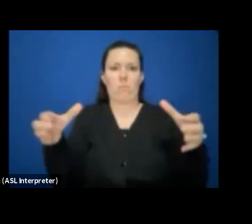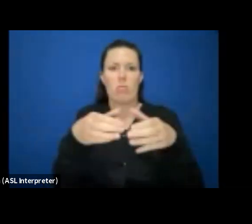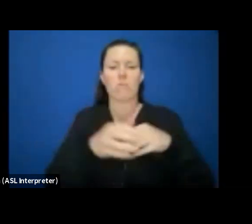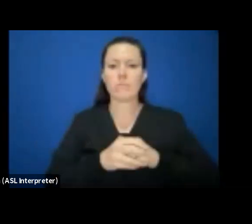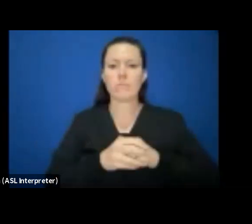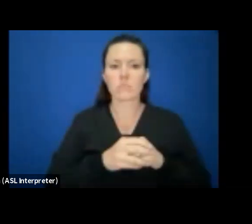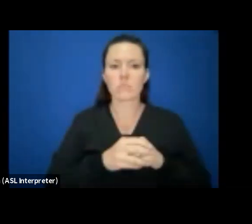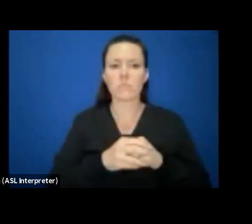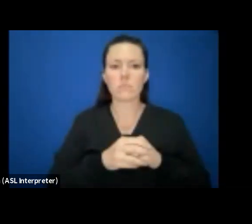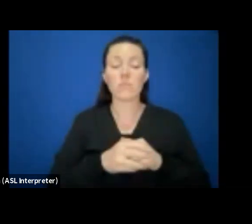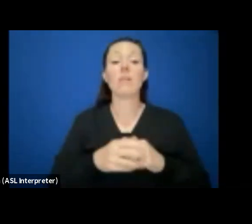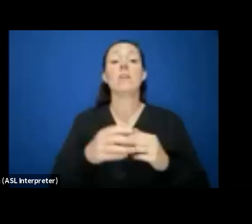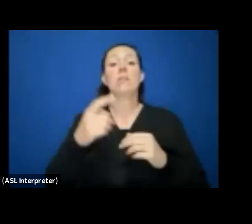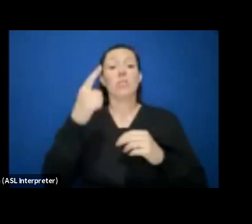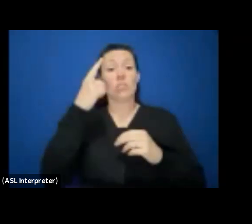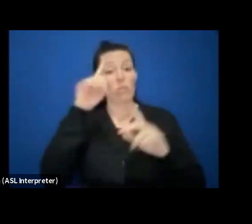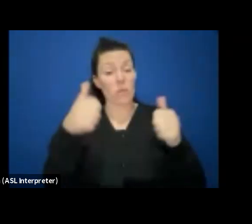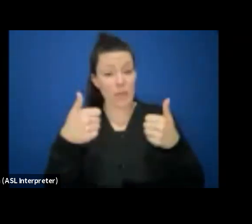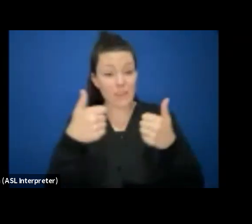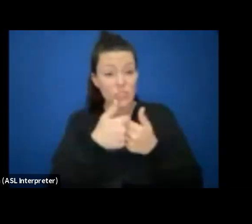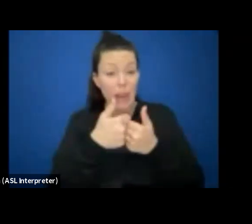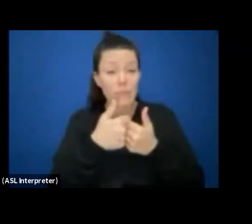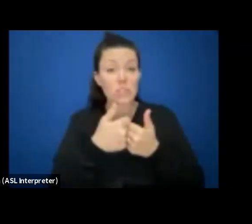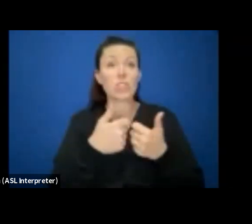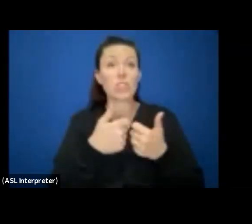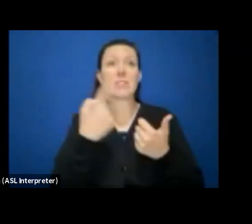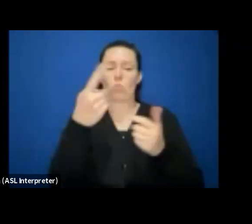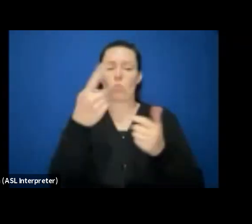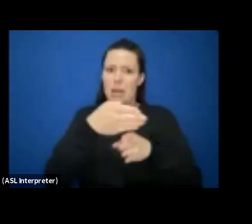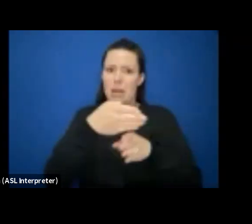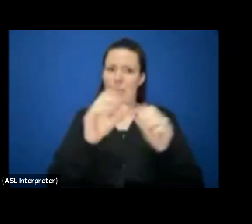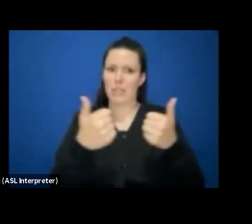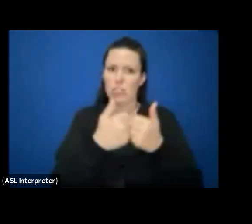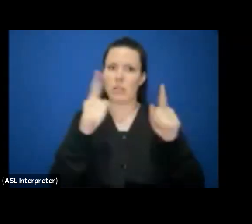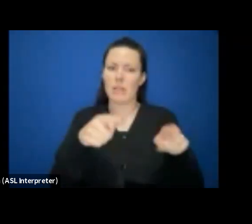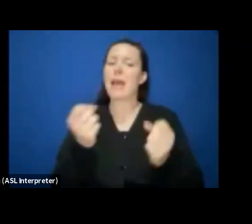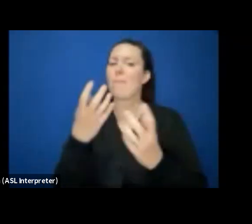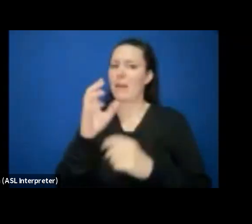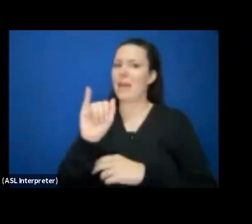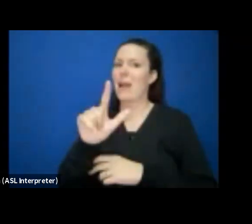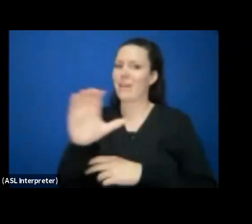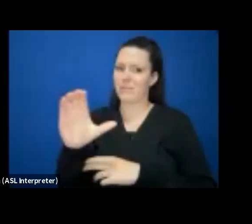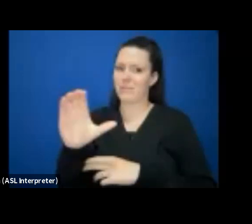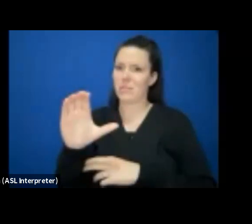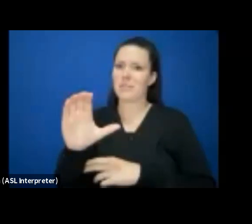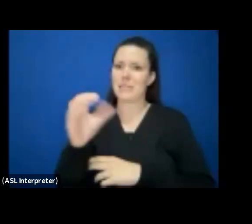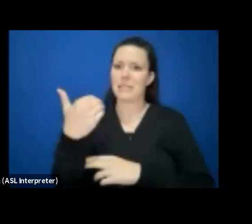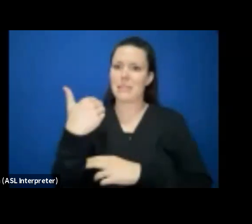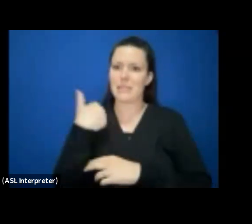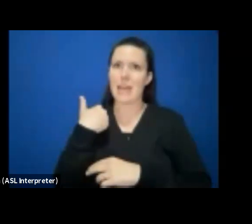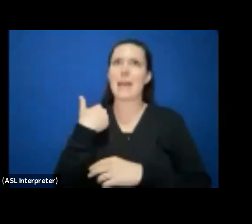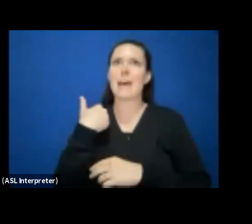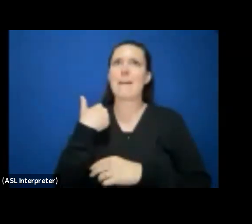in terms of the challenges was really the main one. And I think that a lot of the ILCs have a lot of